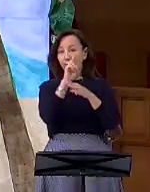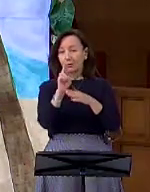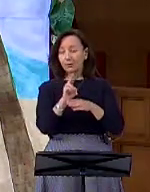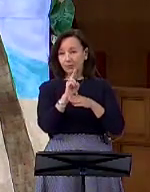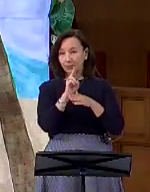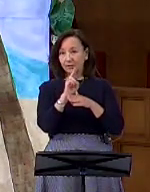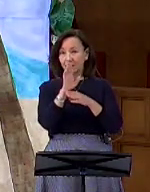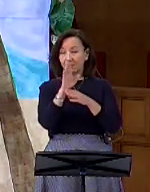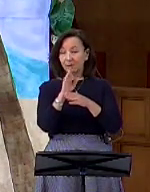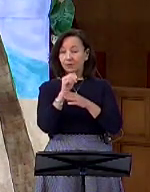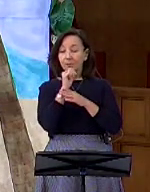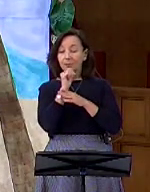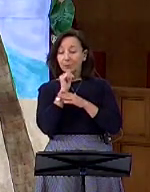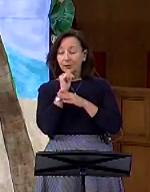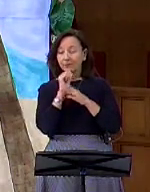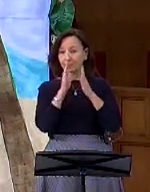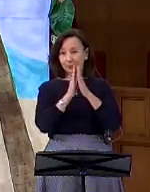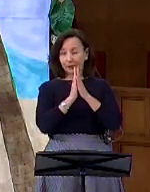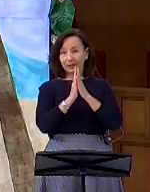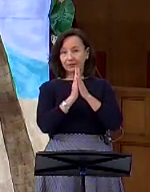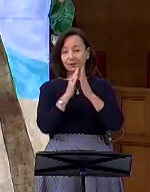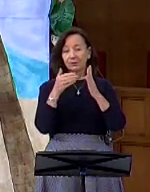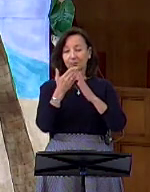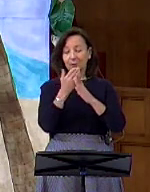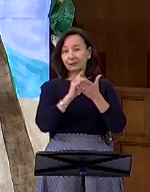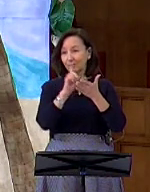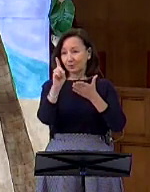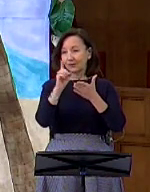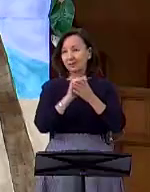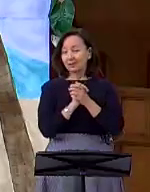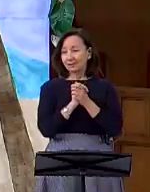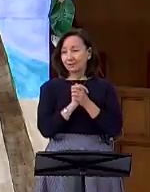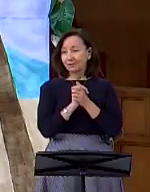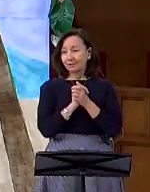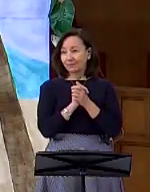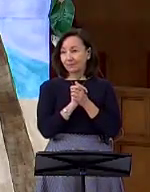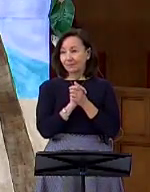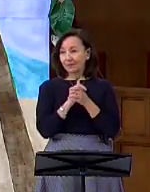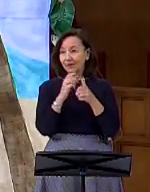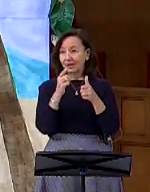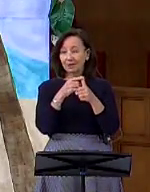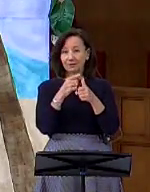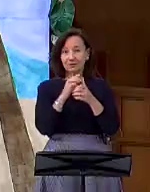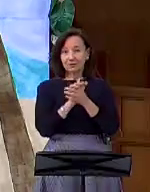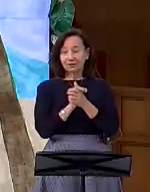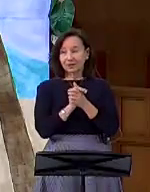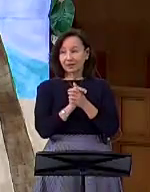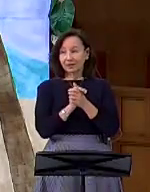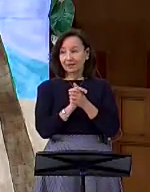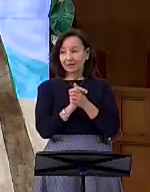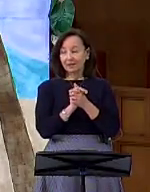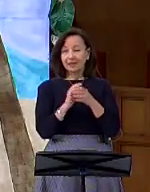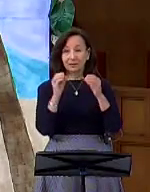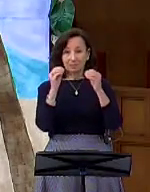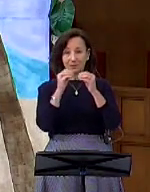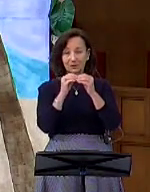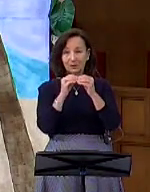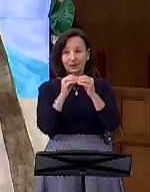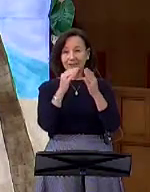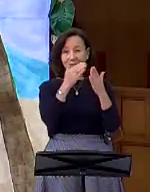your private prayer during the week. First of all, as I said, they are way more than just